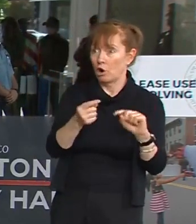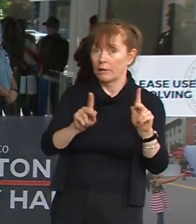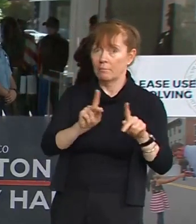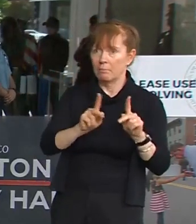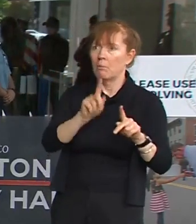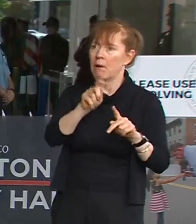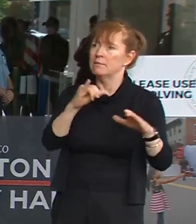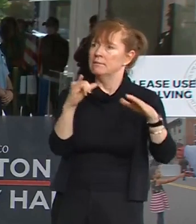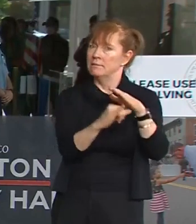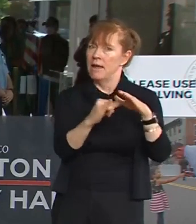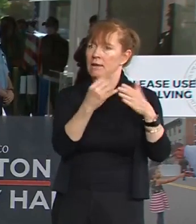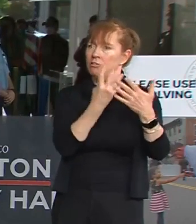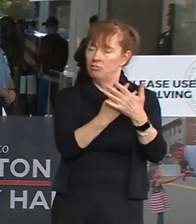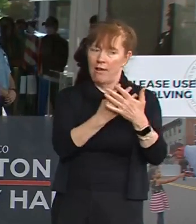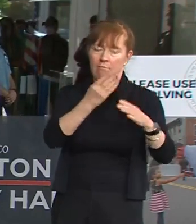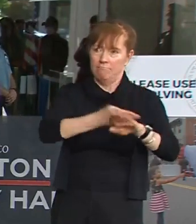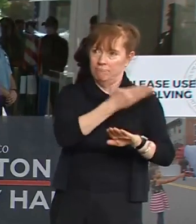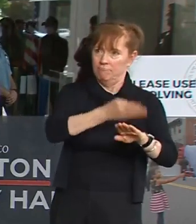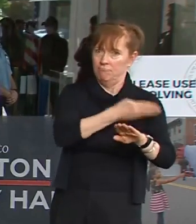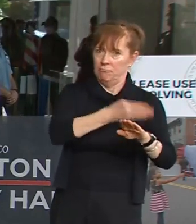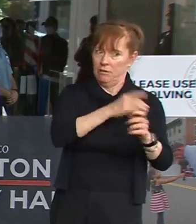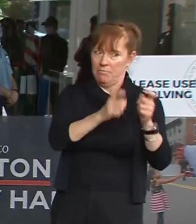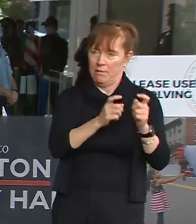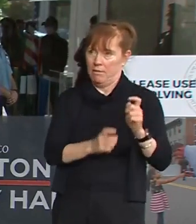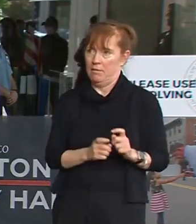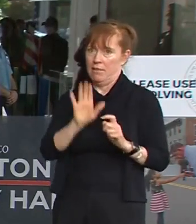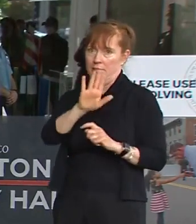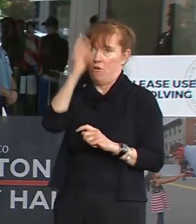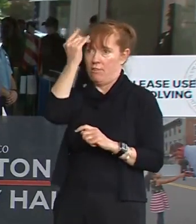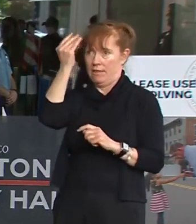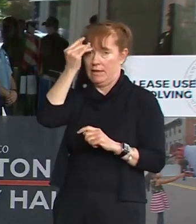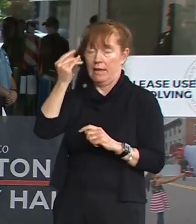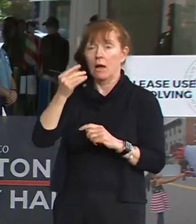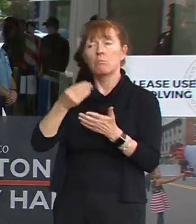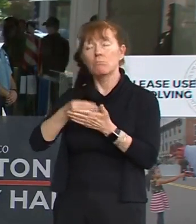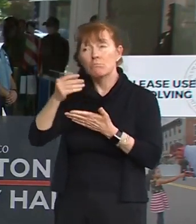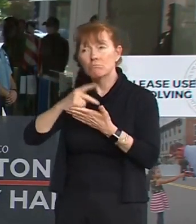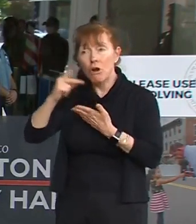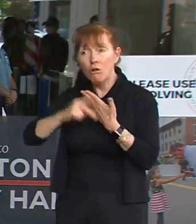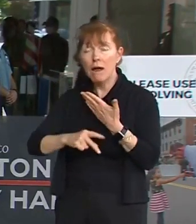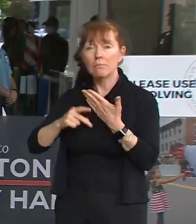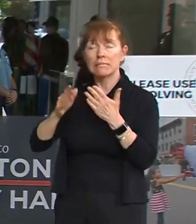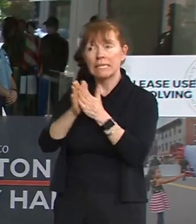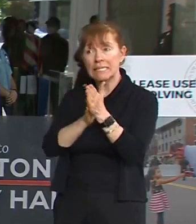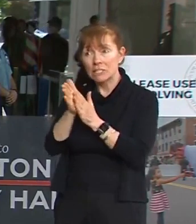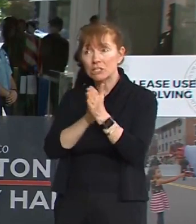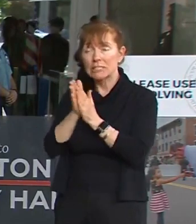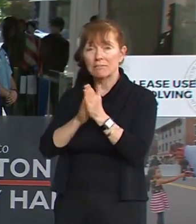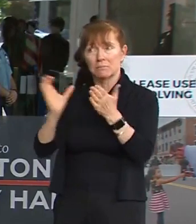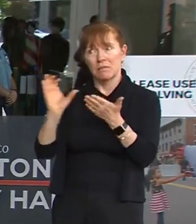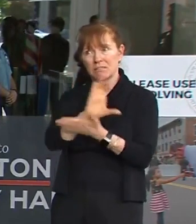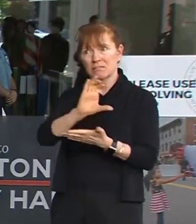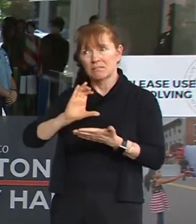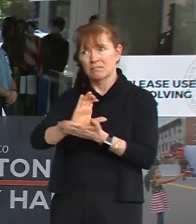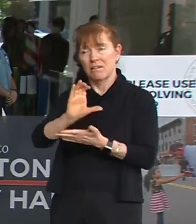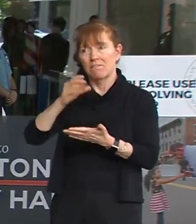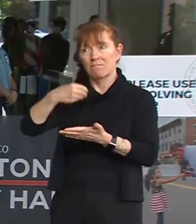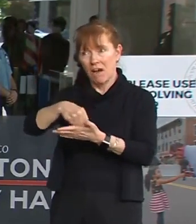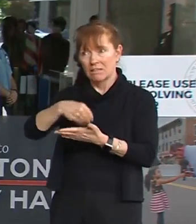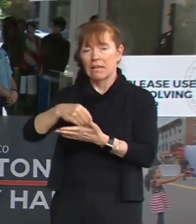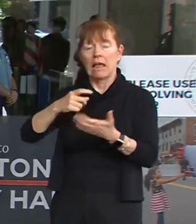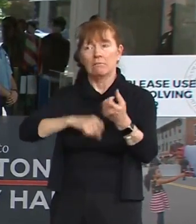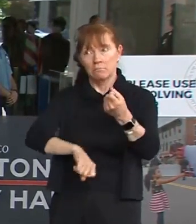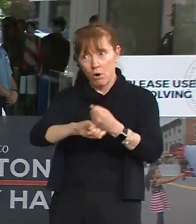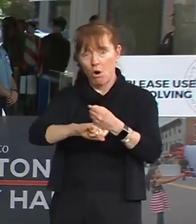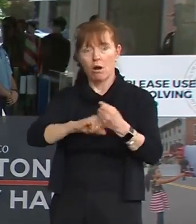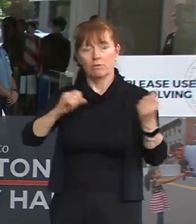that being said, programs and initiatives must be fully funded so that they can be fully rehabilitated before they return as citizens,